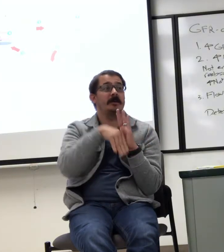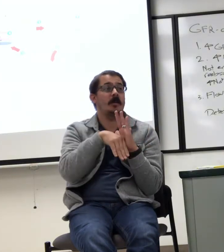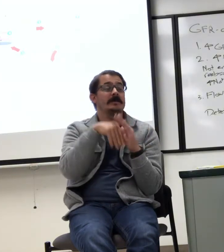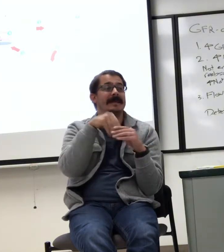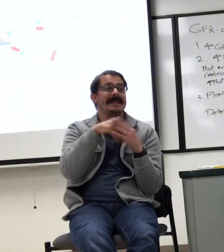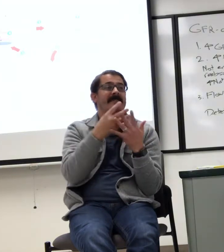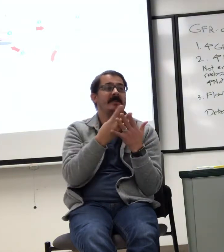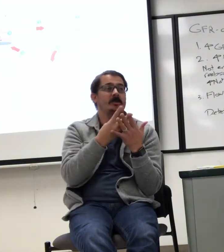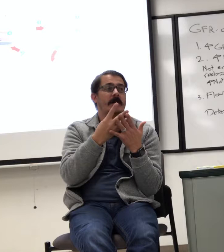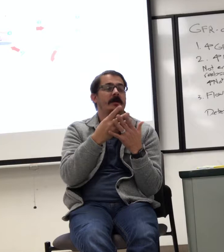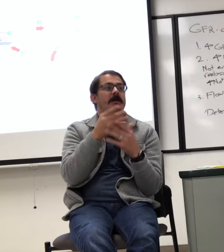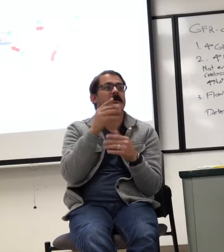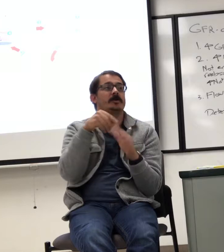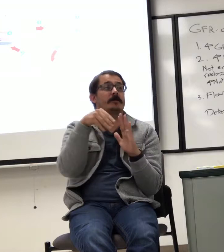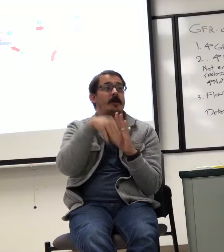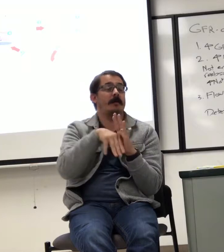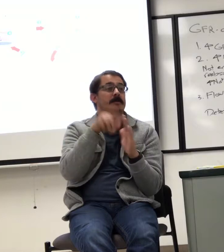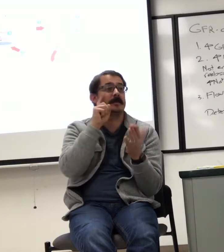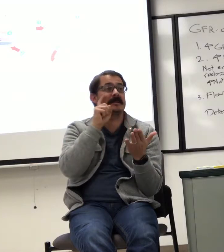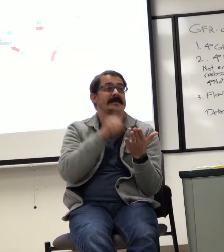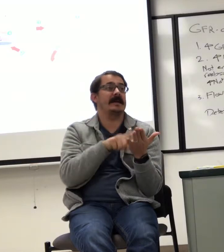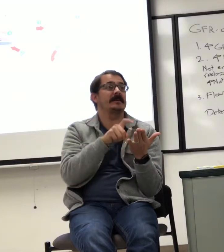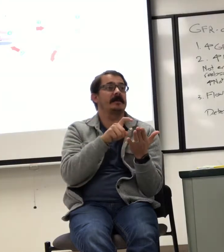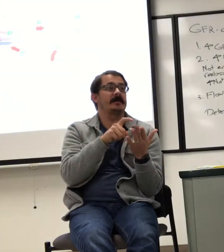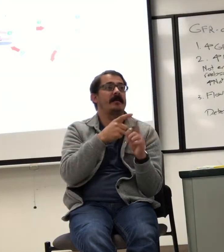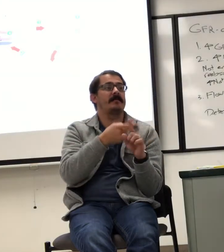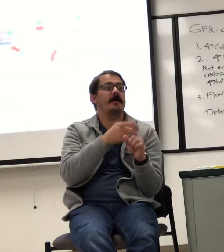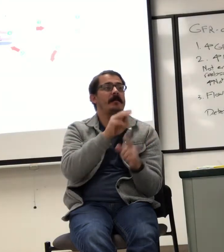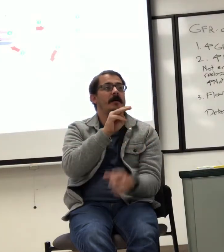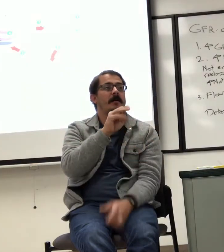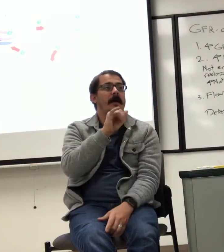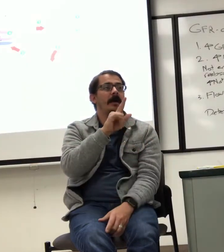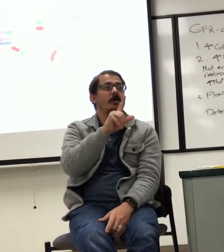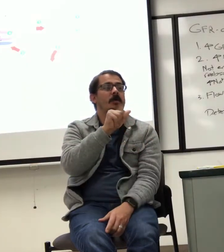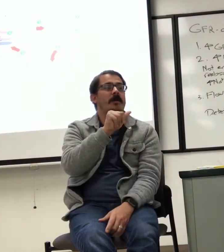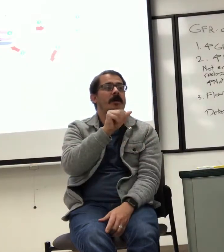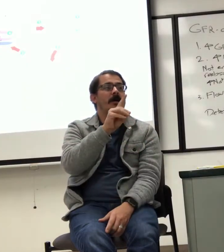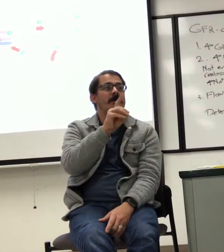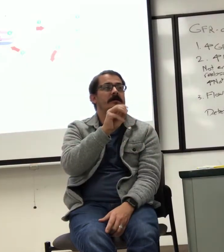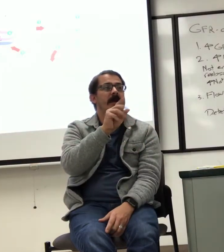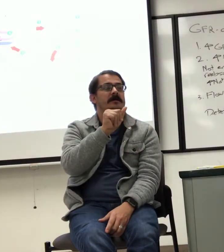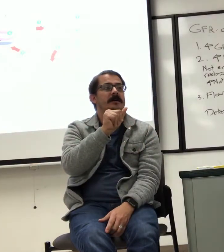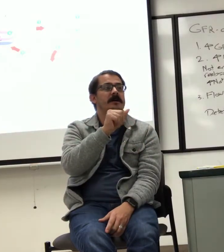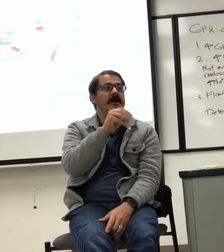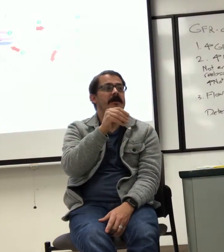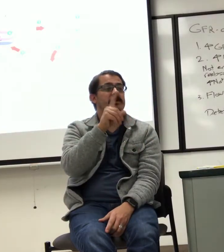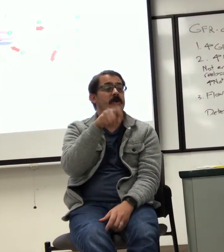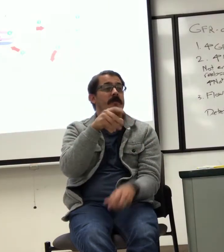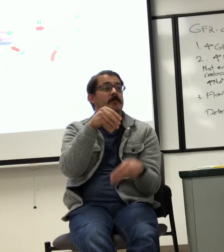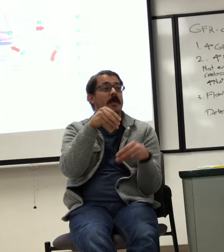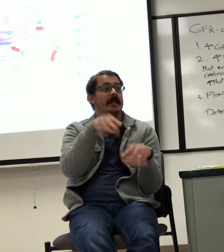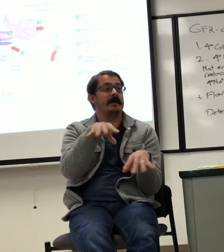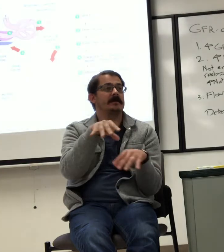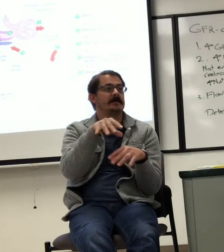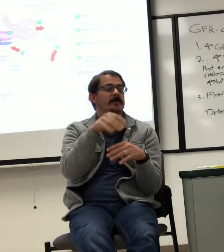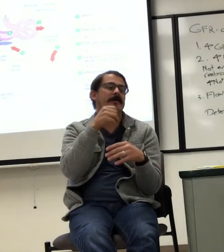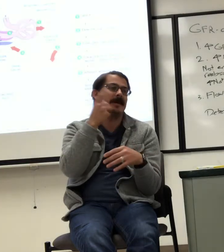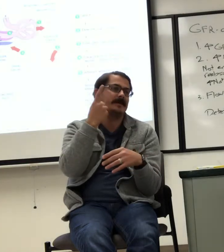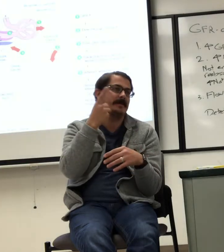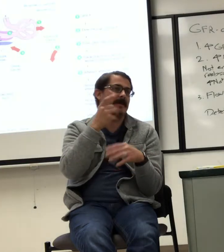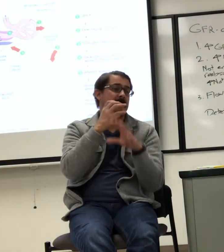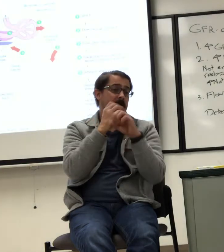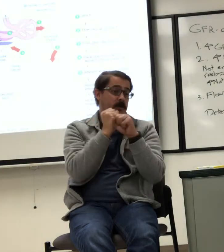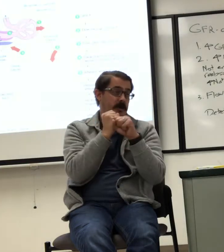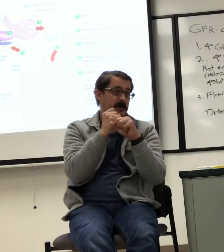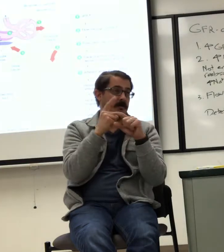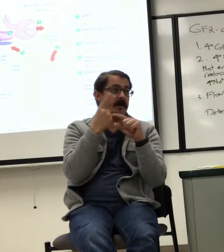dropped, and that should have been detected by the macula densa, and it should have released, well, not something that